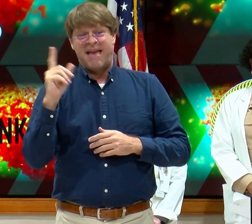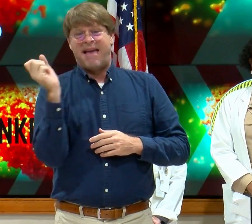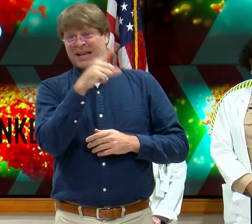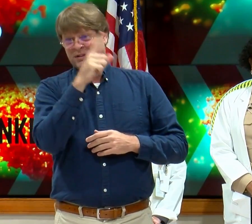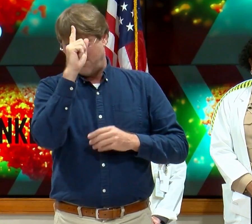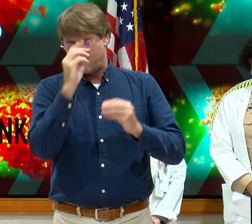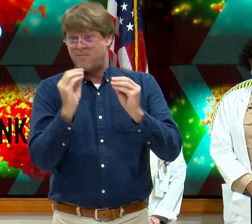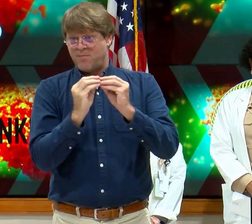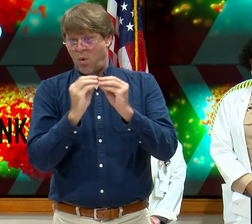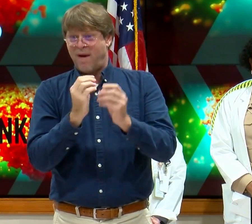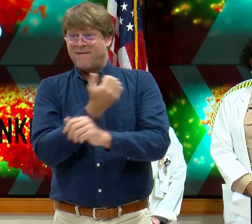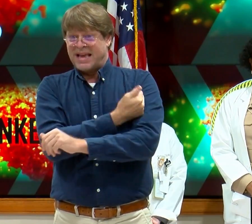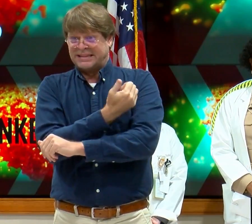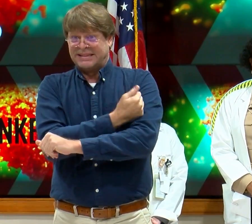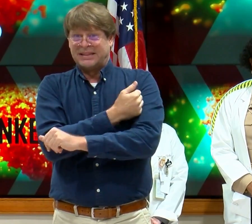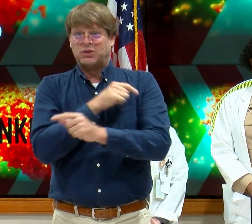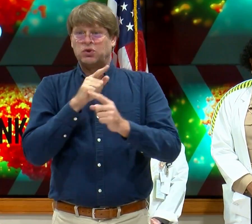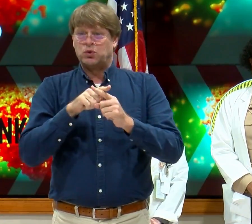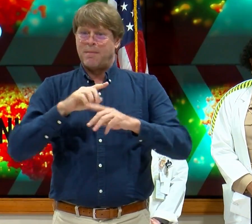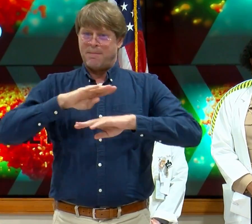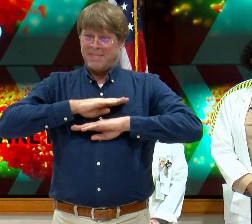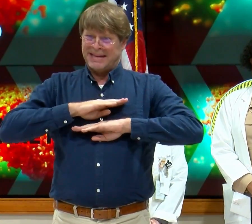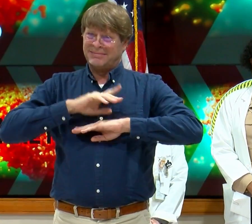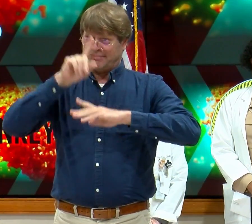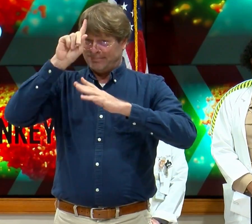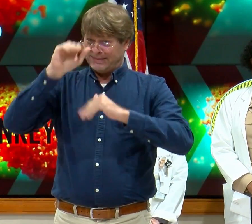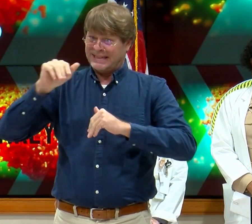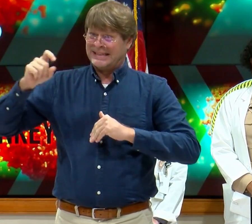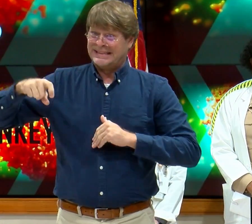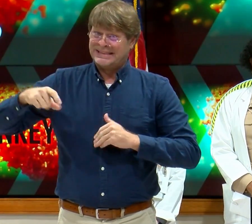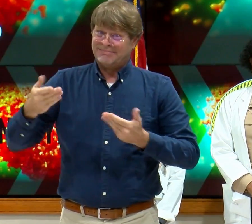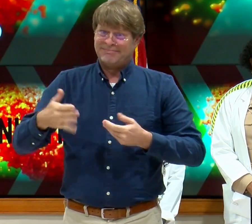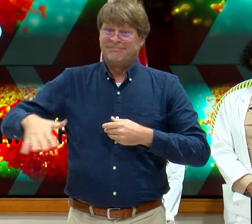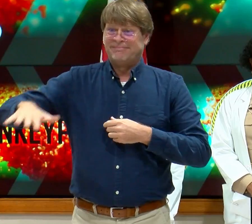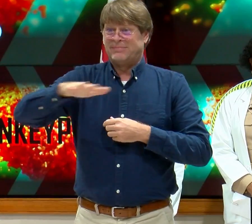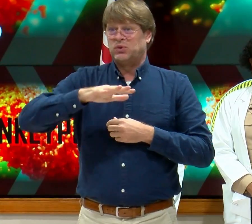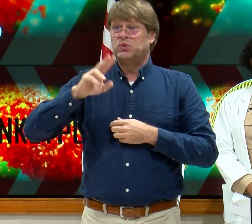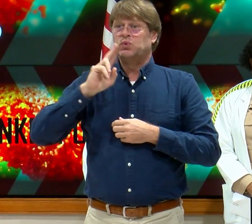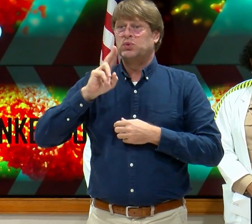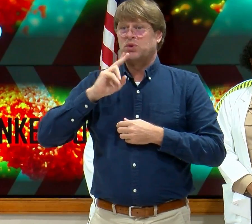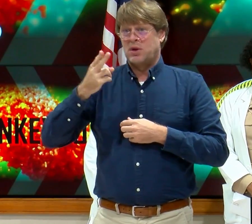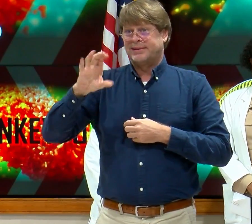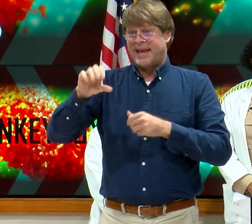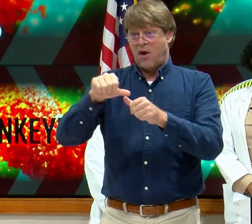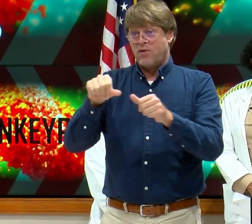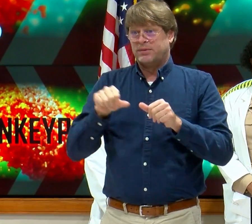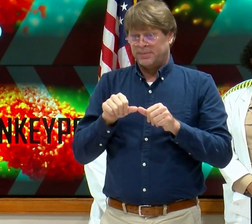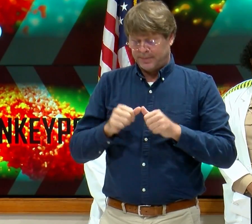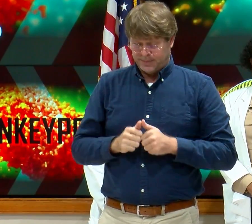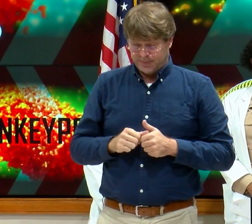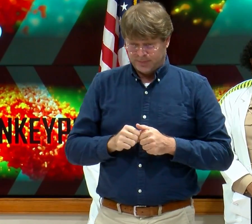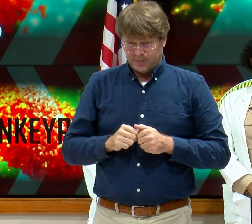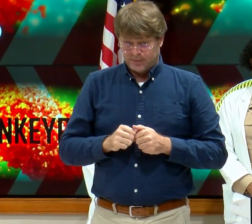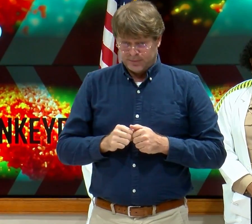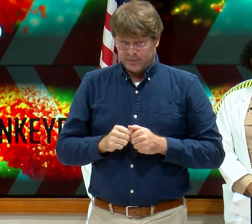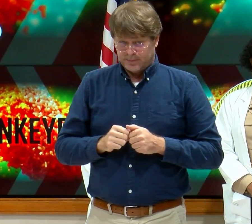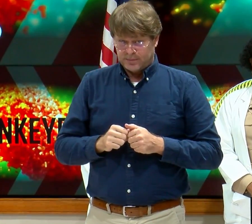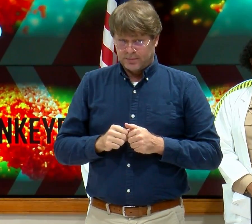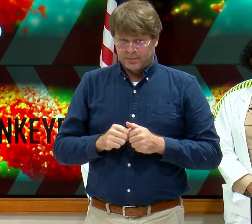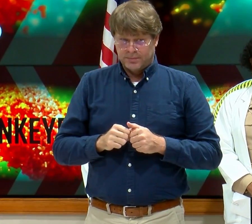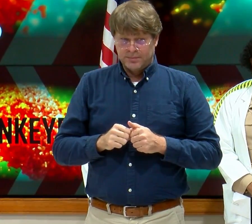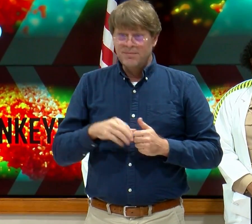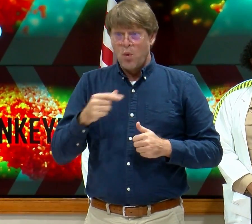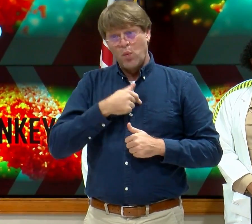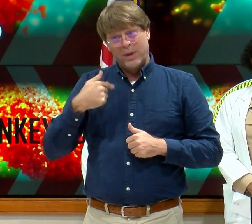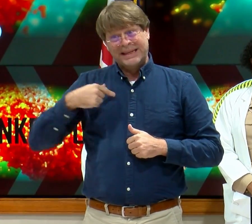for more vaccines to meet the anticipated need of the Houston-Harris County region. And we